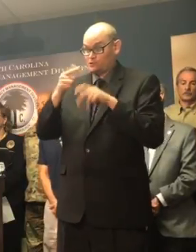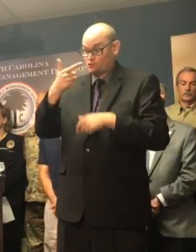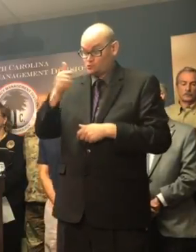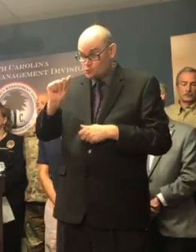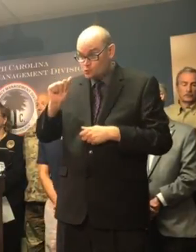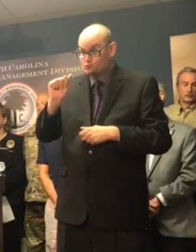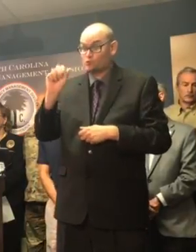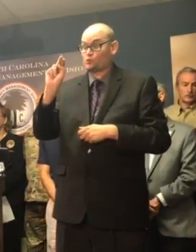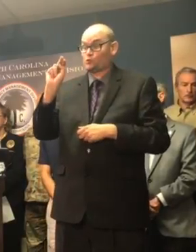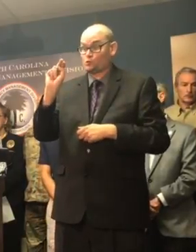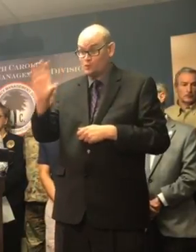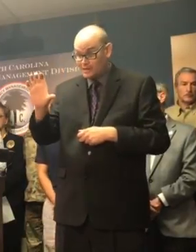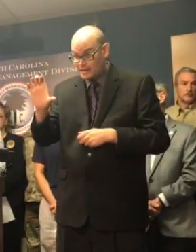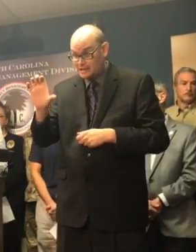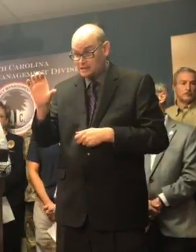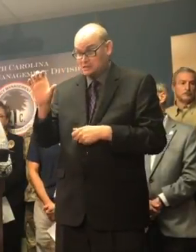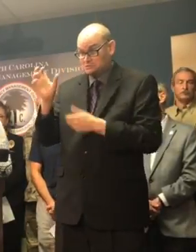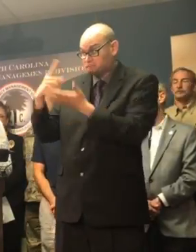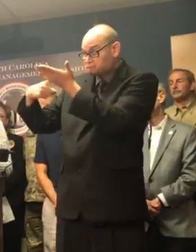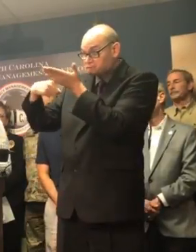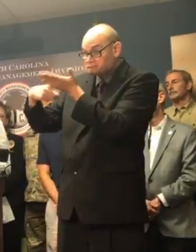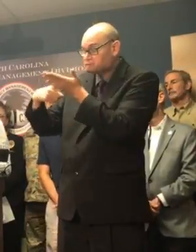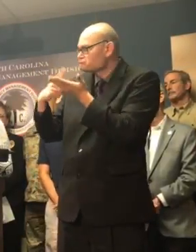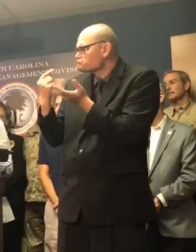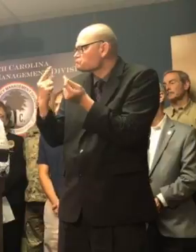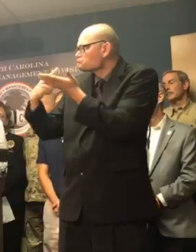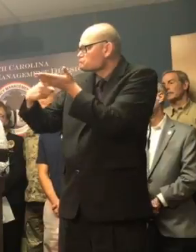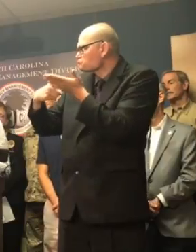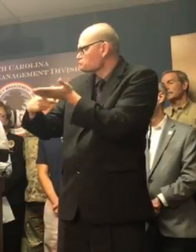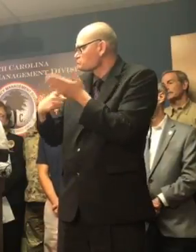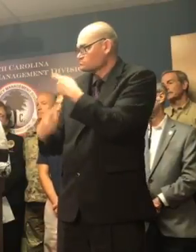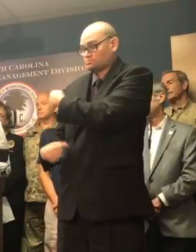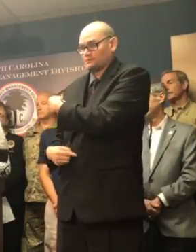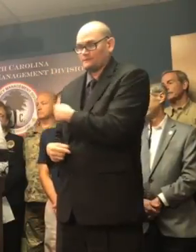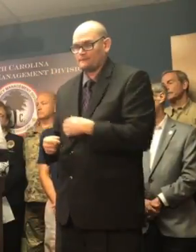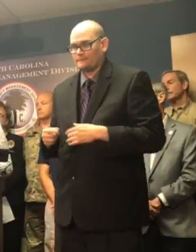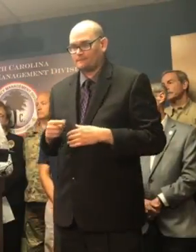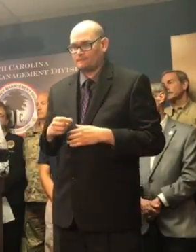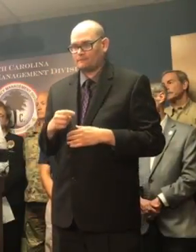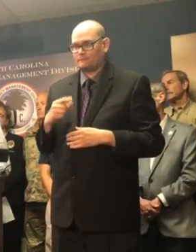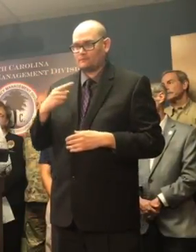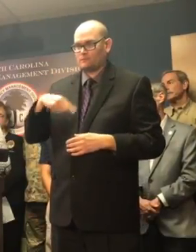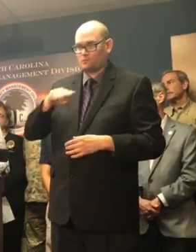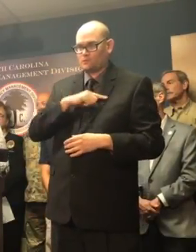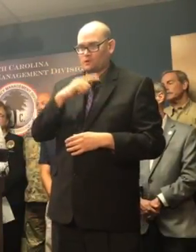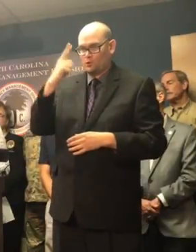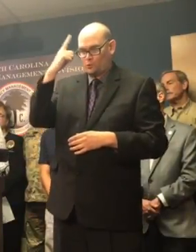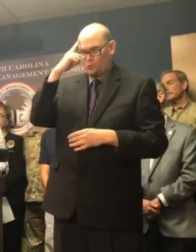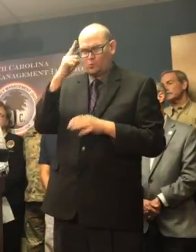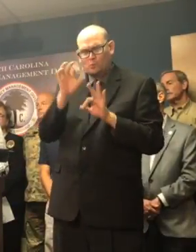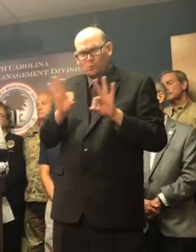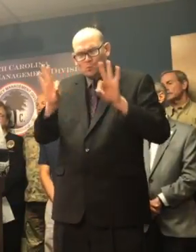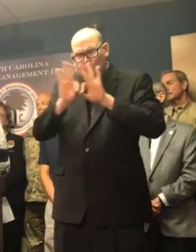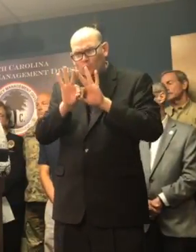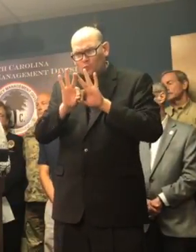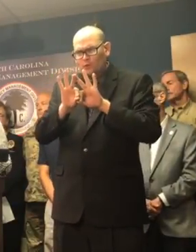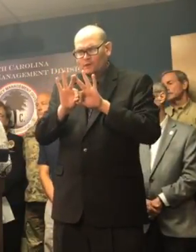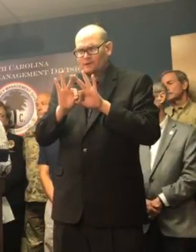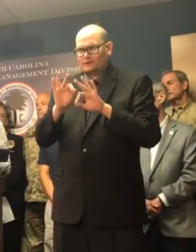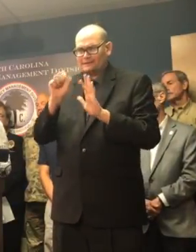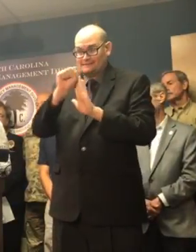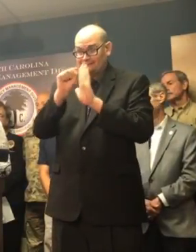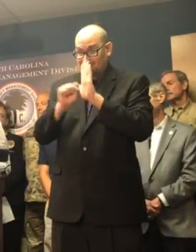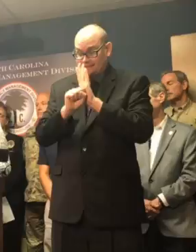of those discussions? So what we started, because we thought it was really important that the states talk, because we started every day